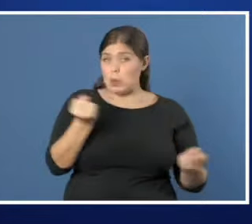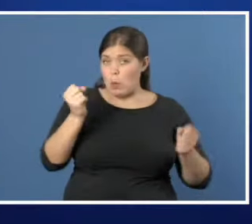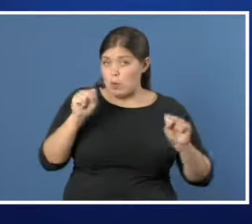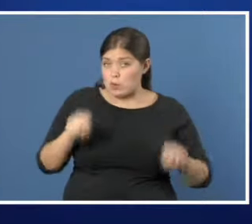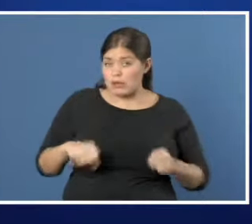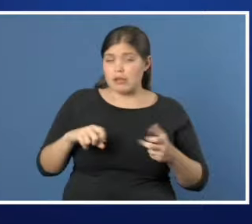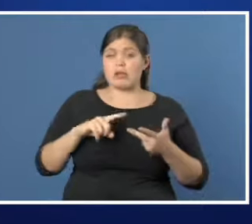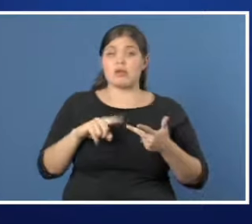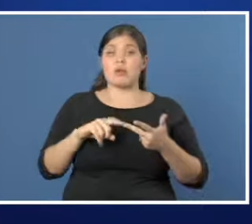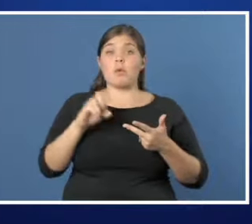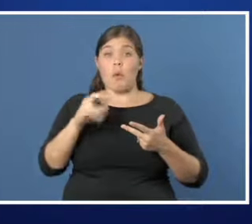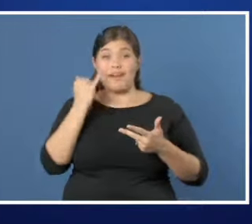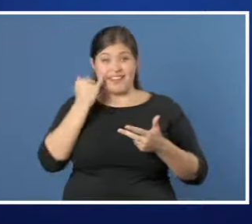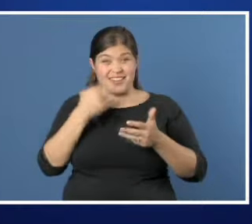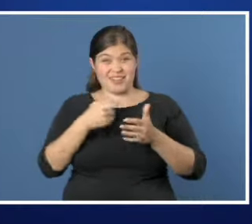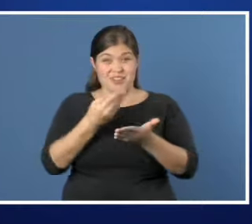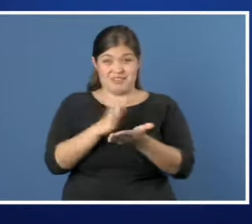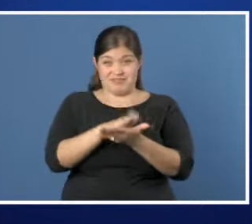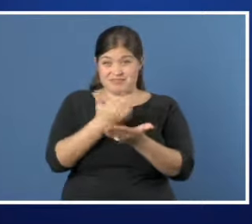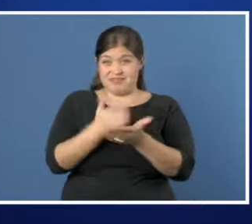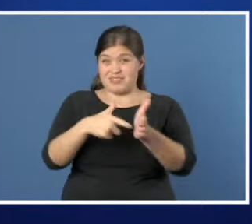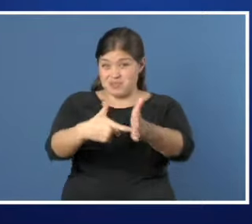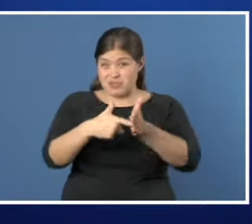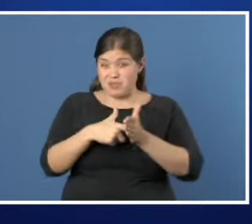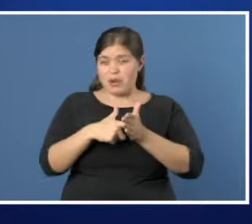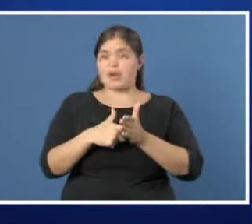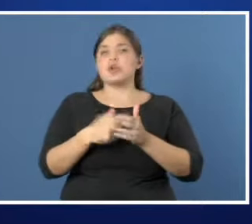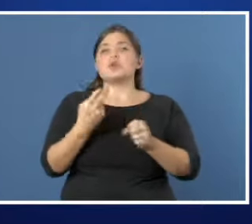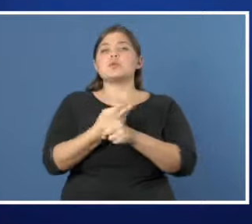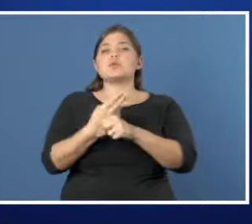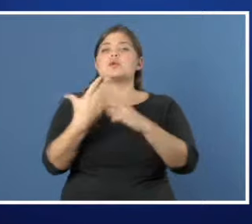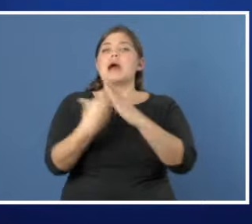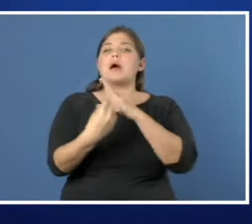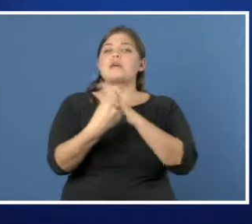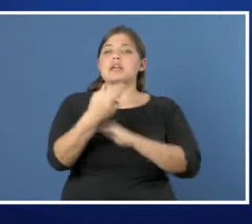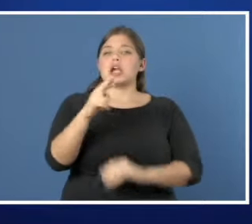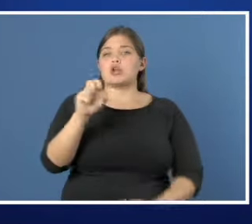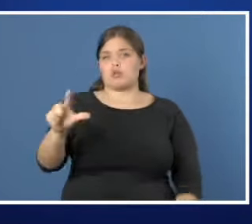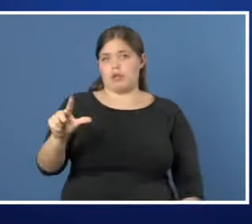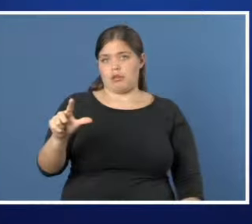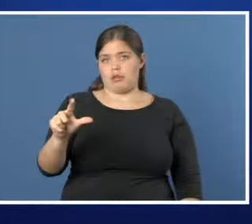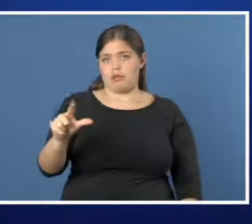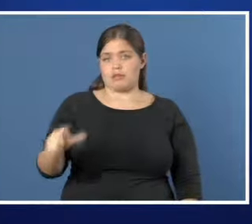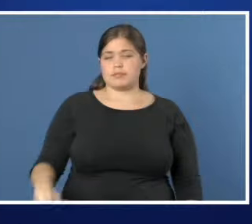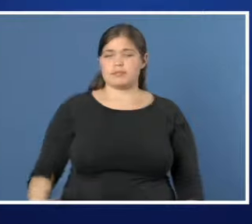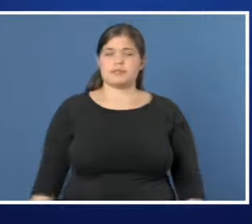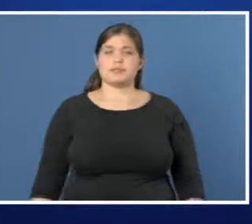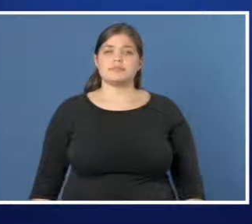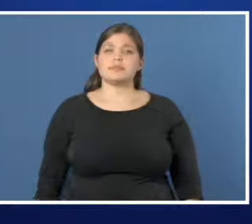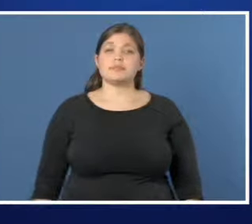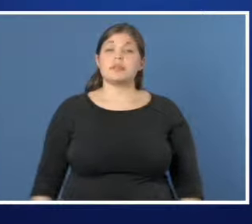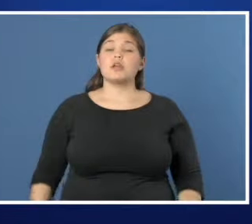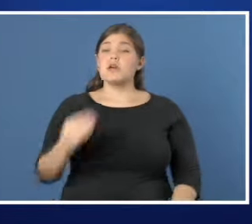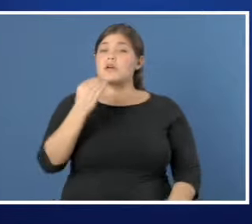hand that don't require refrigeration and can be eaten cold or heated on an outdoor